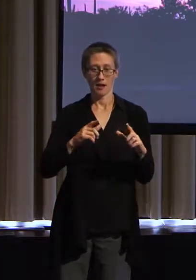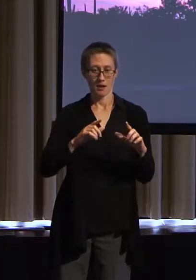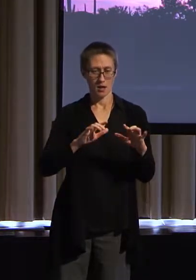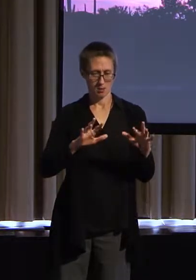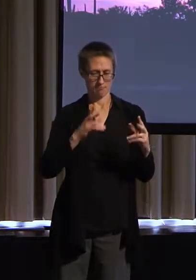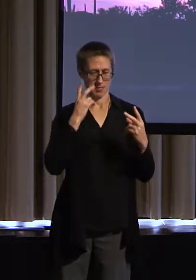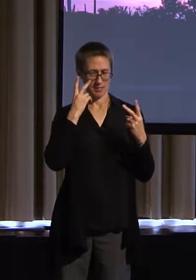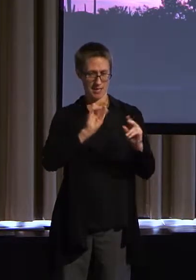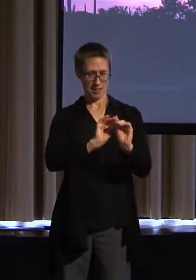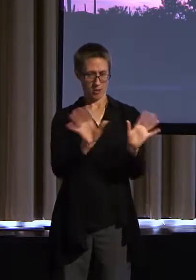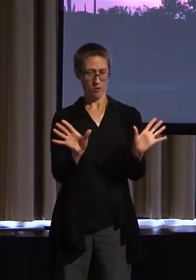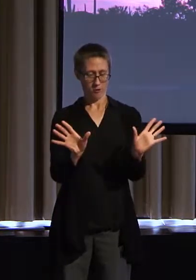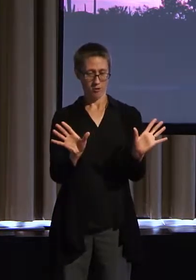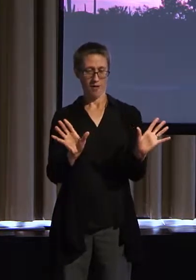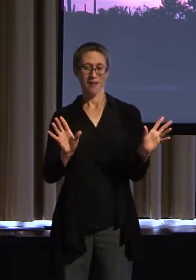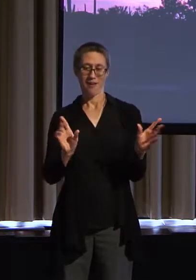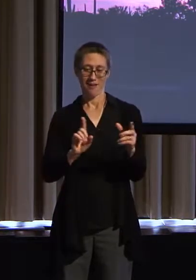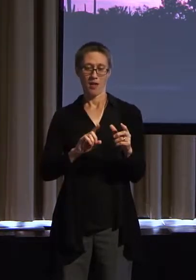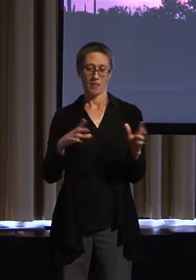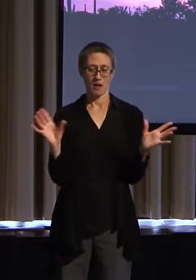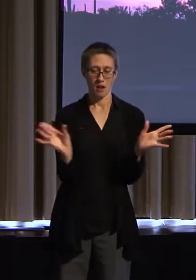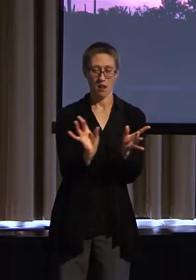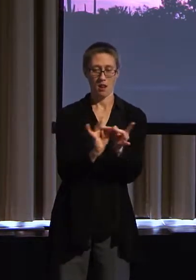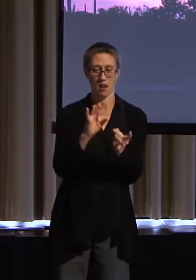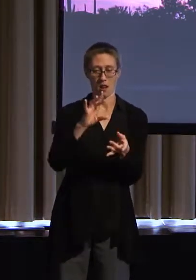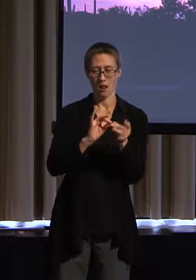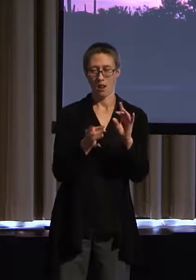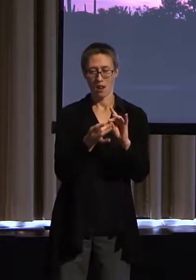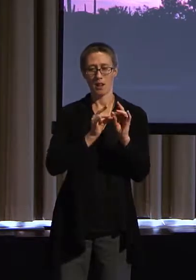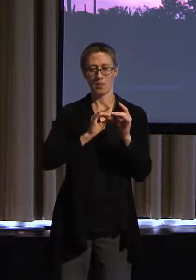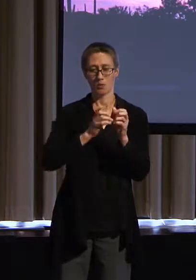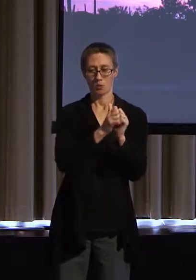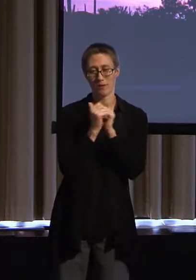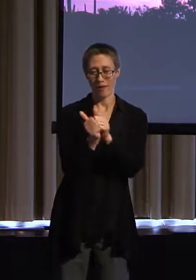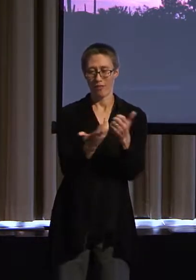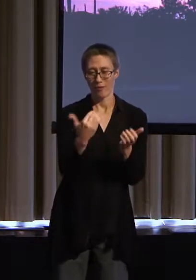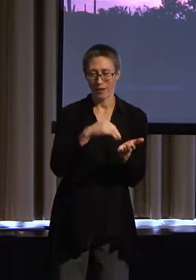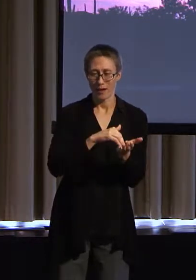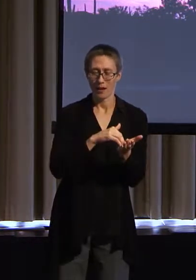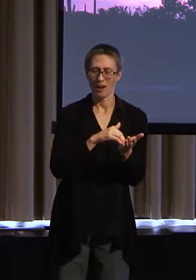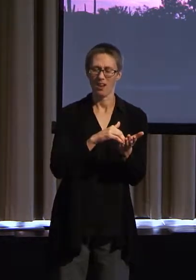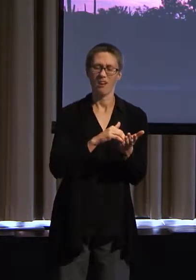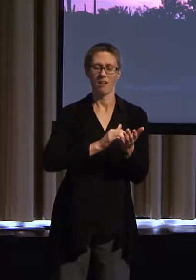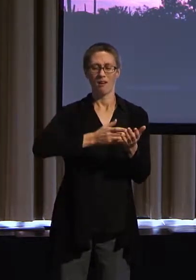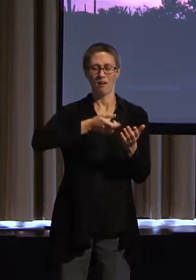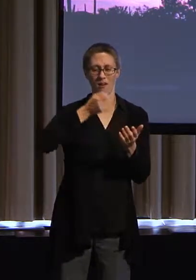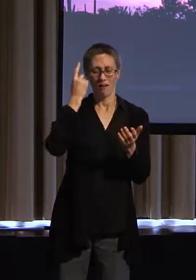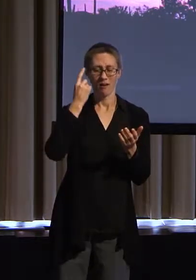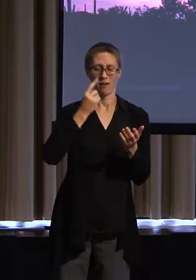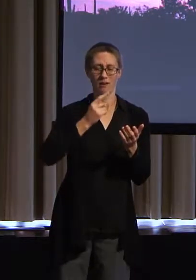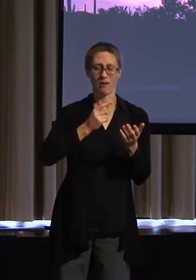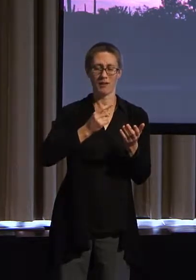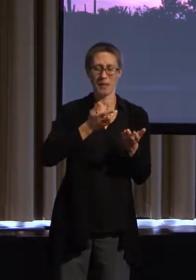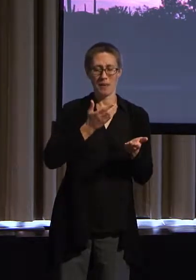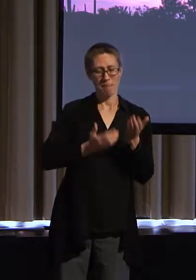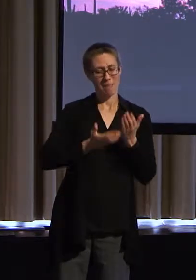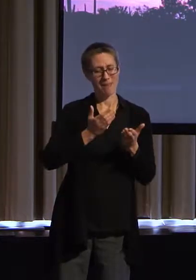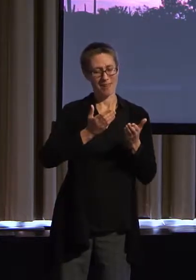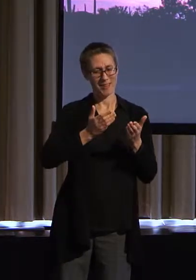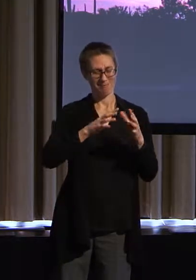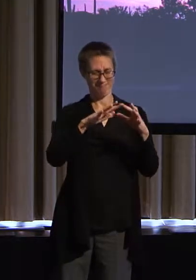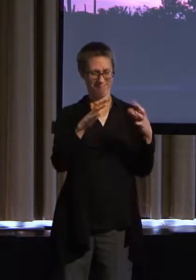mended section, the yarn may feel rough where the rest of the garment is smooth and soft. The mended section may look slightly